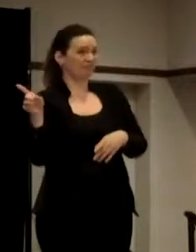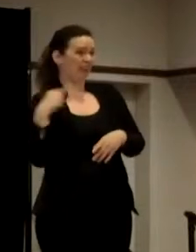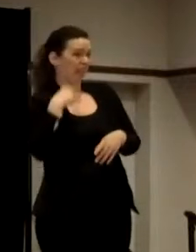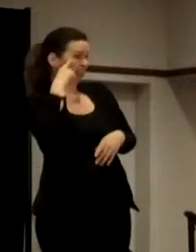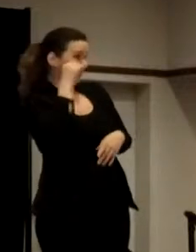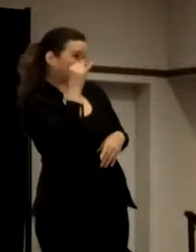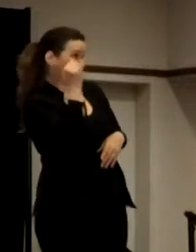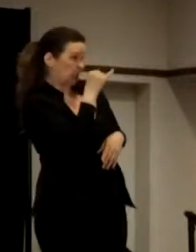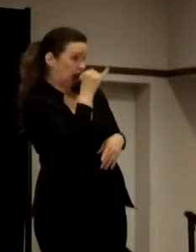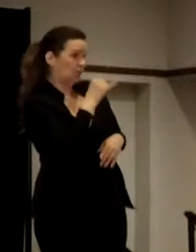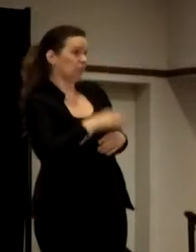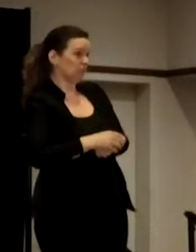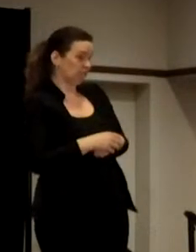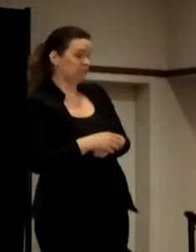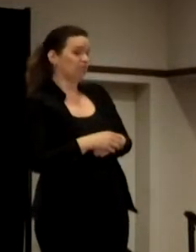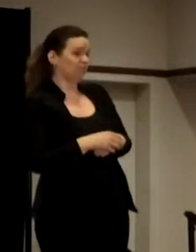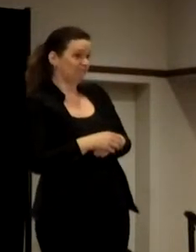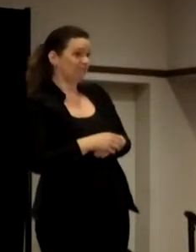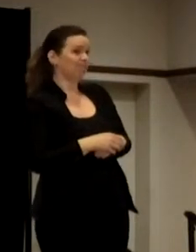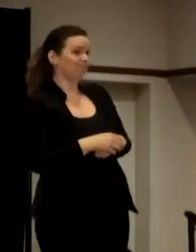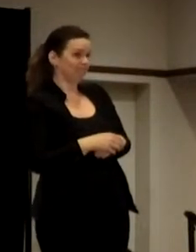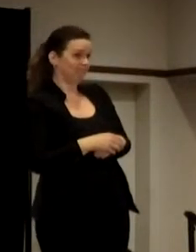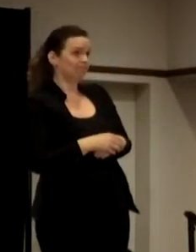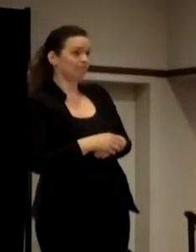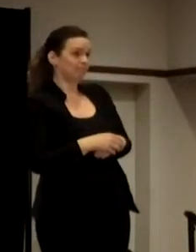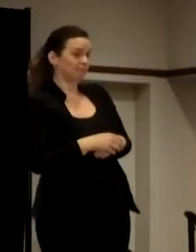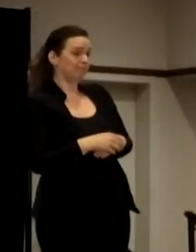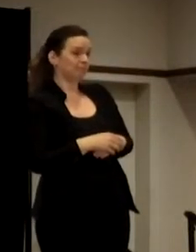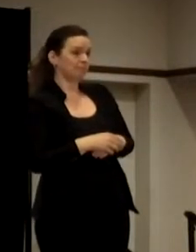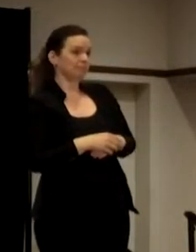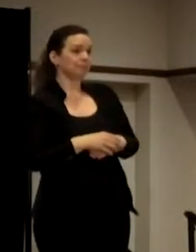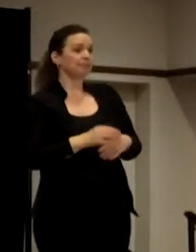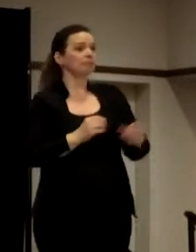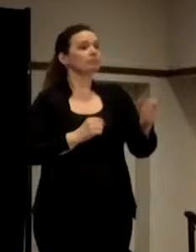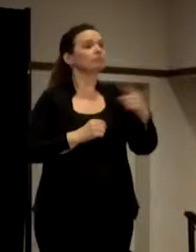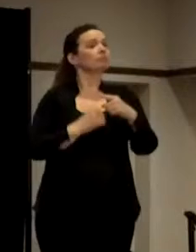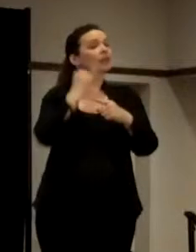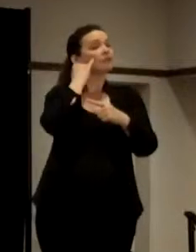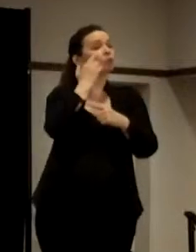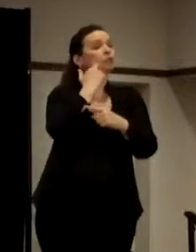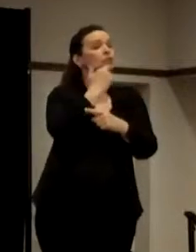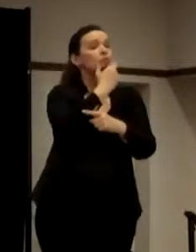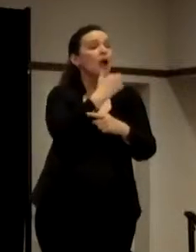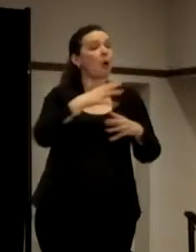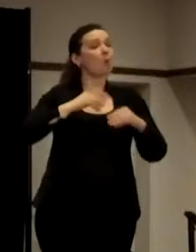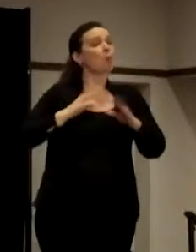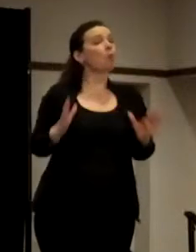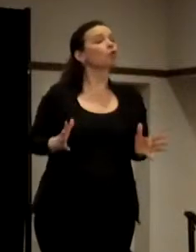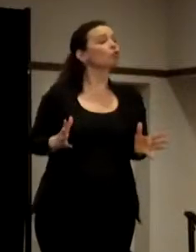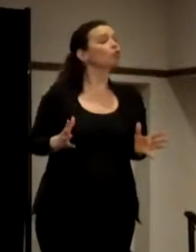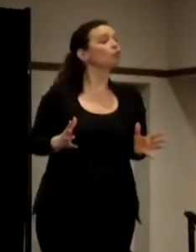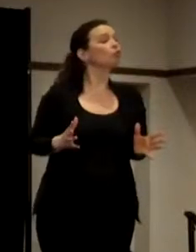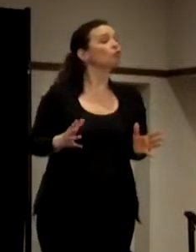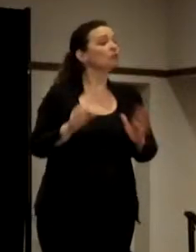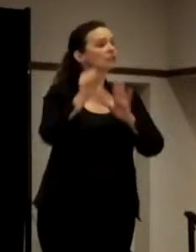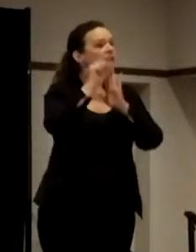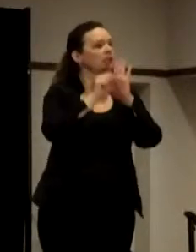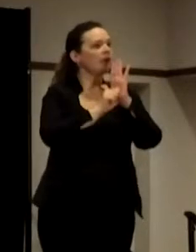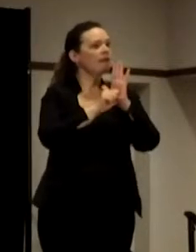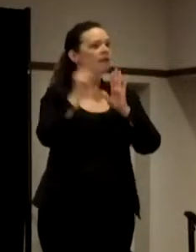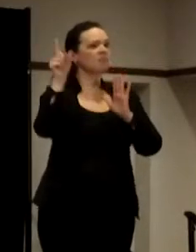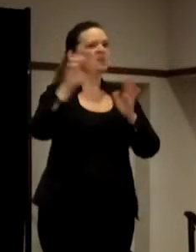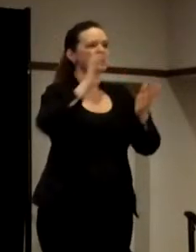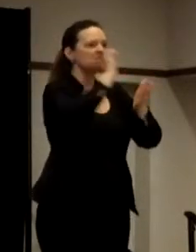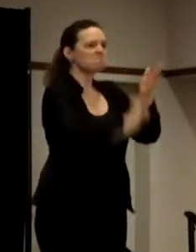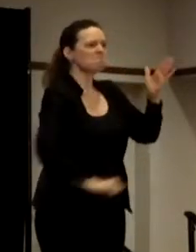that's a big deal though. If you're a restaurant owner, that liquor license is your lifeline. So, right. But the only mechanism the state